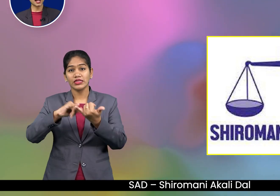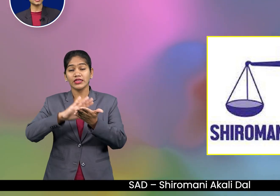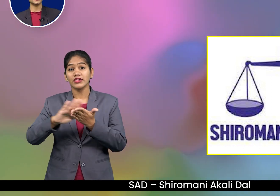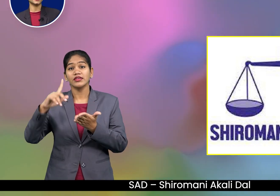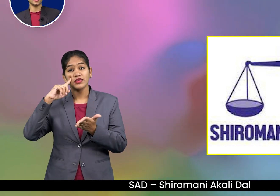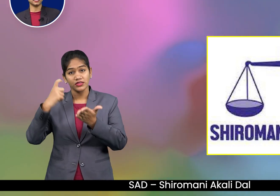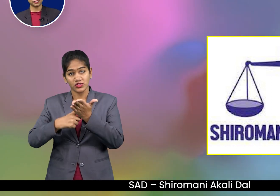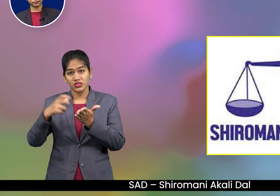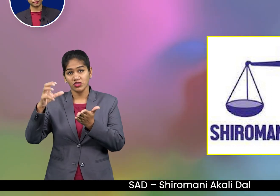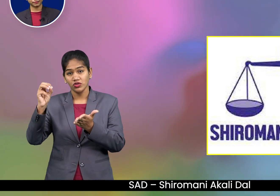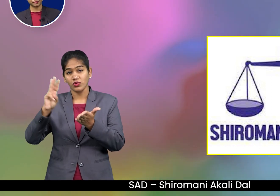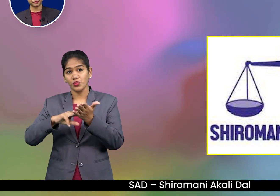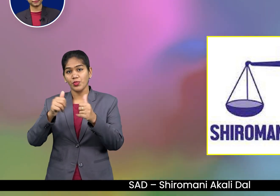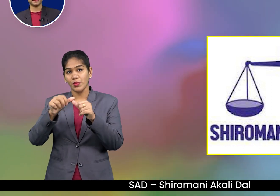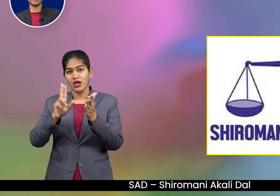Shiromani Akali Dal,